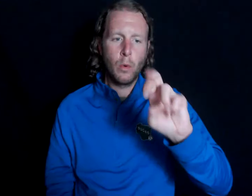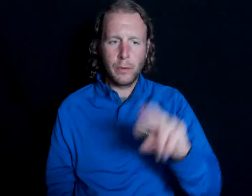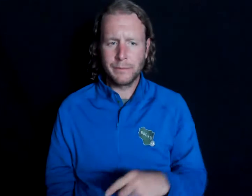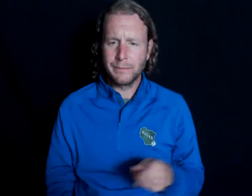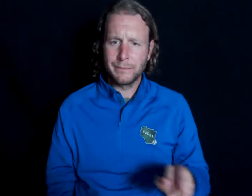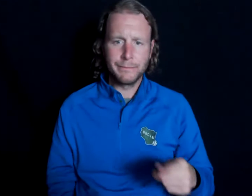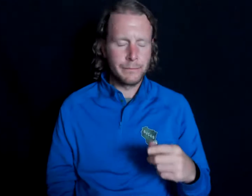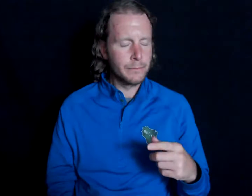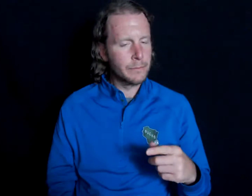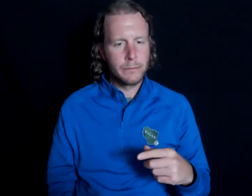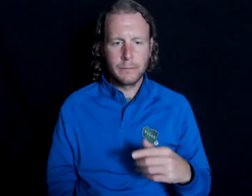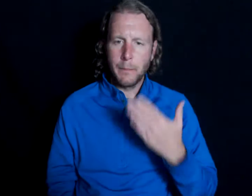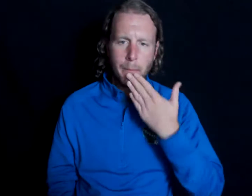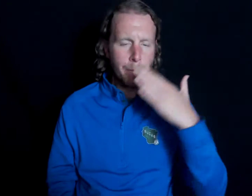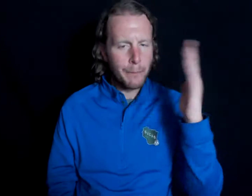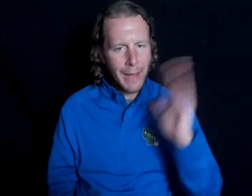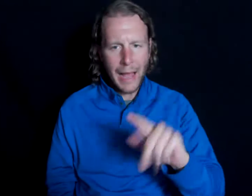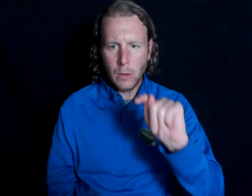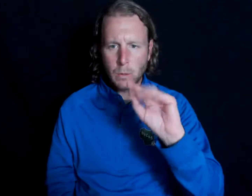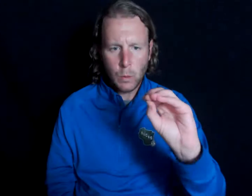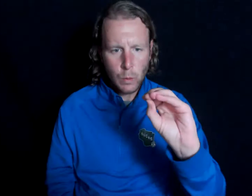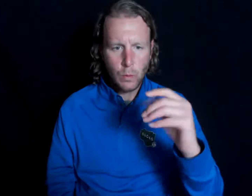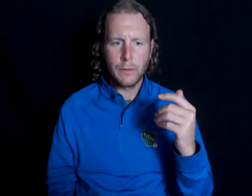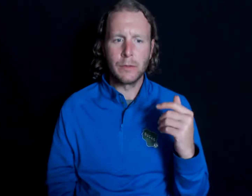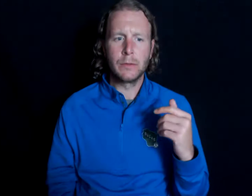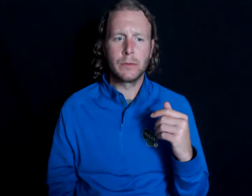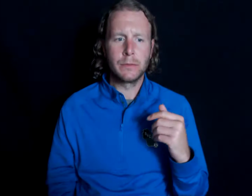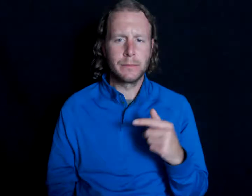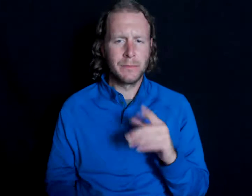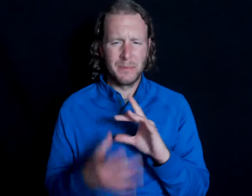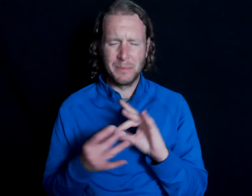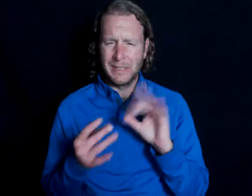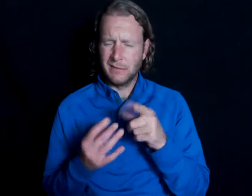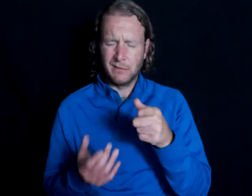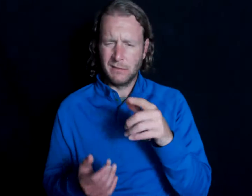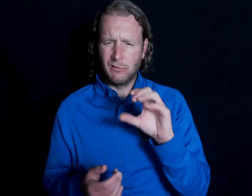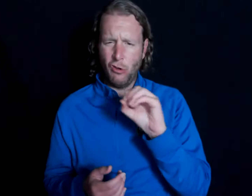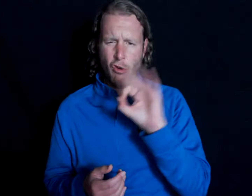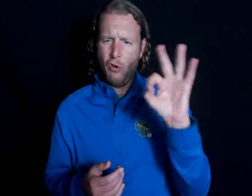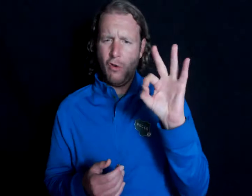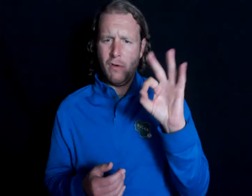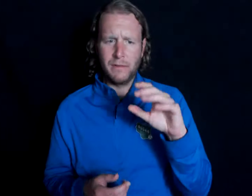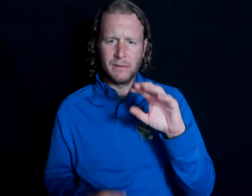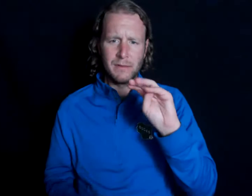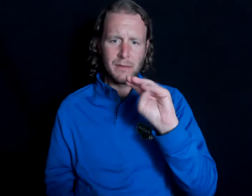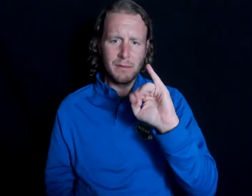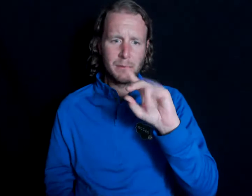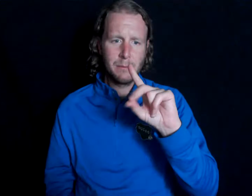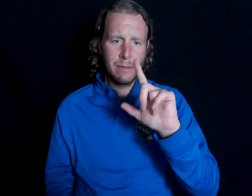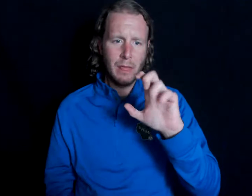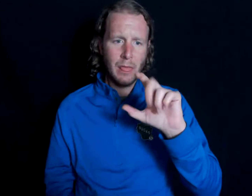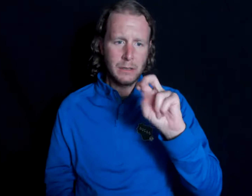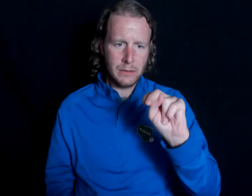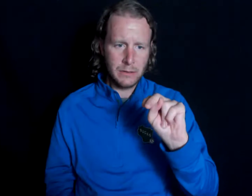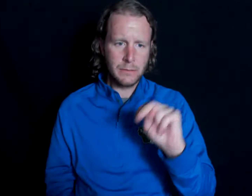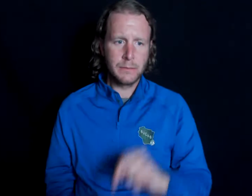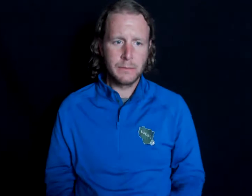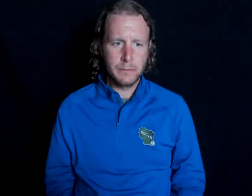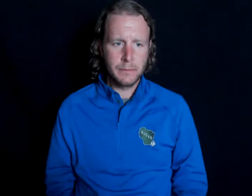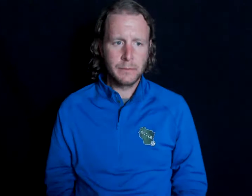Bad turnover there. He's really been out of sorts. Vucevic from the elbow left it short. Boy, they've